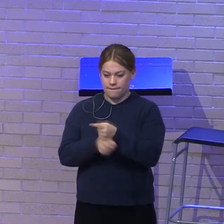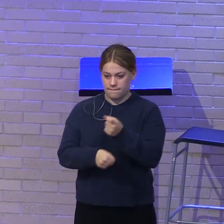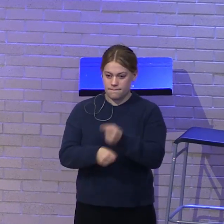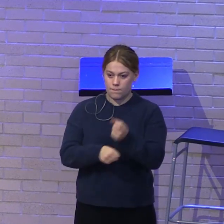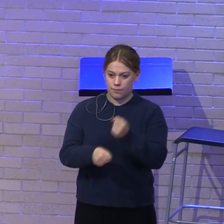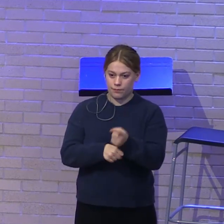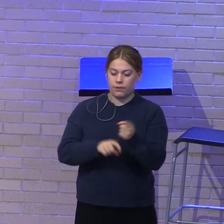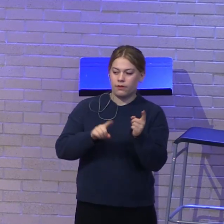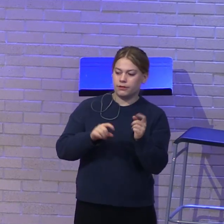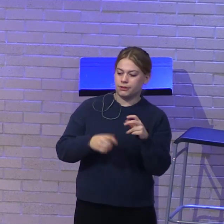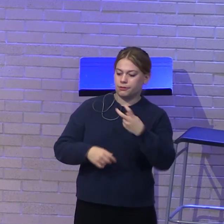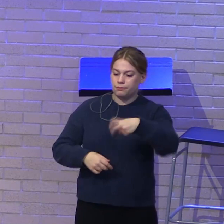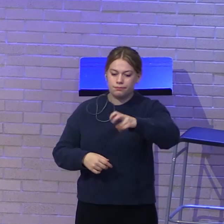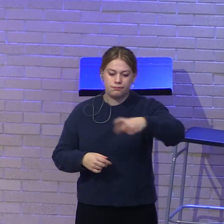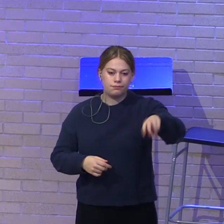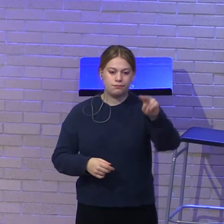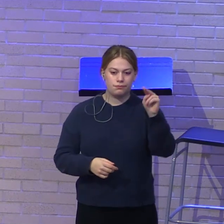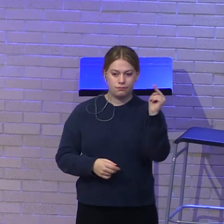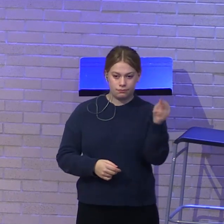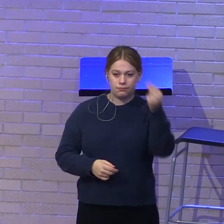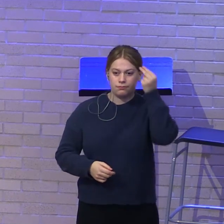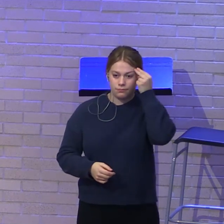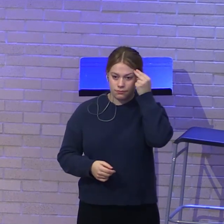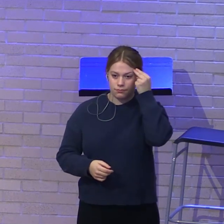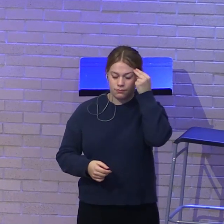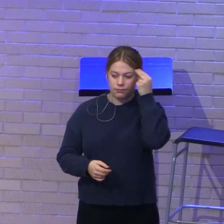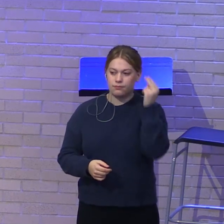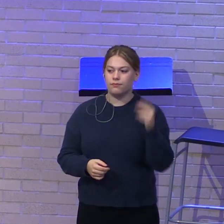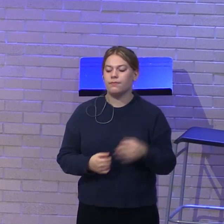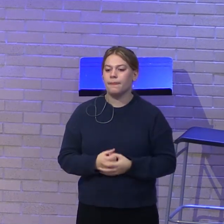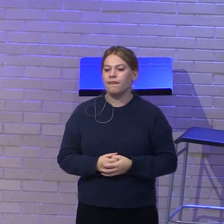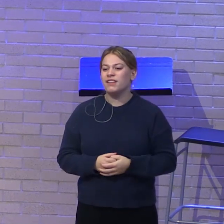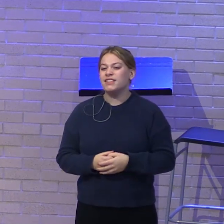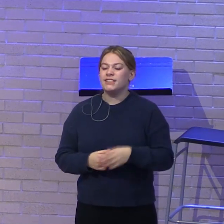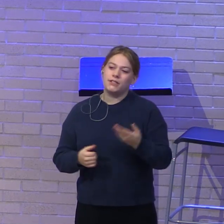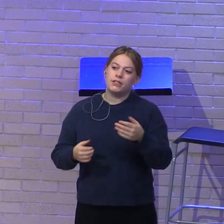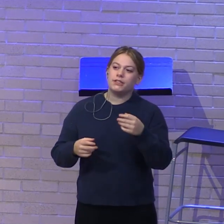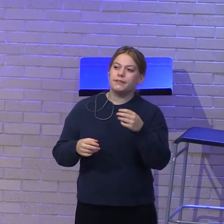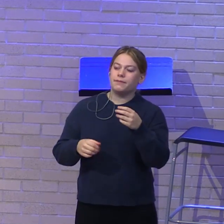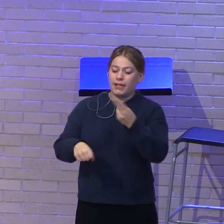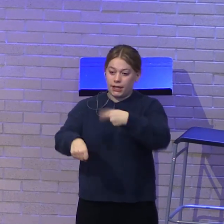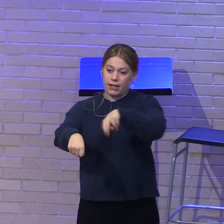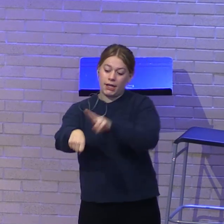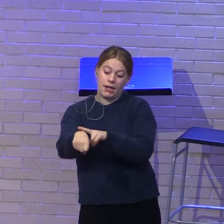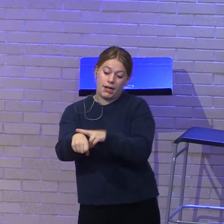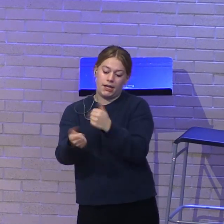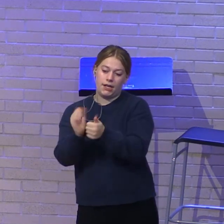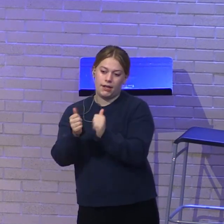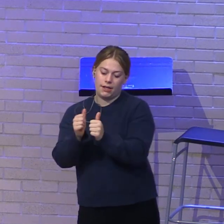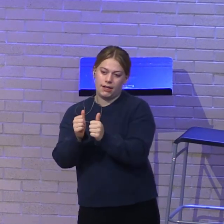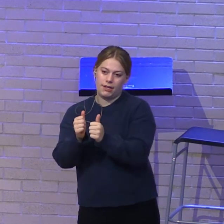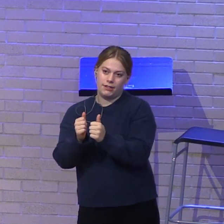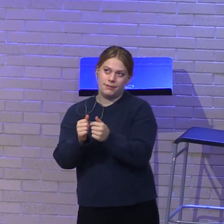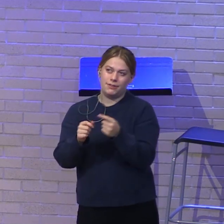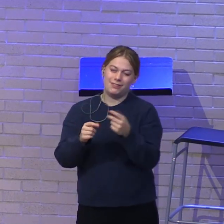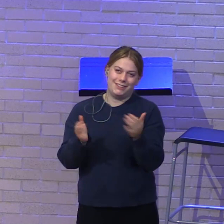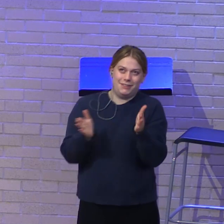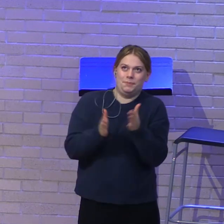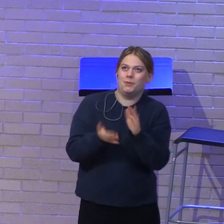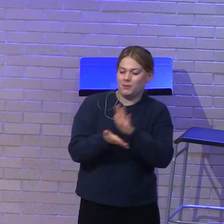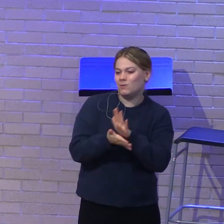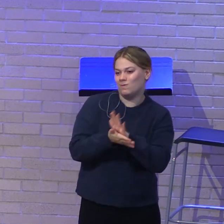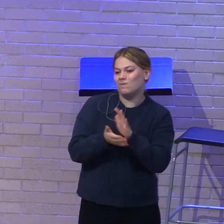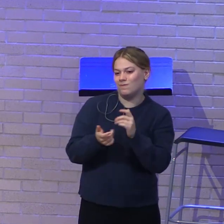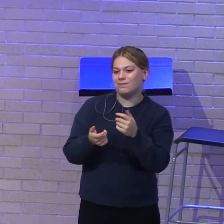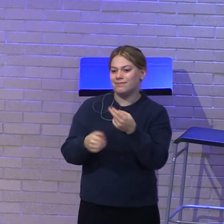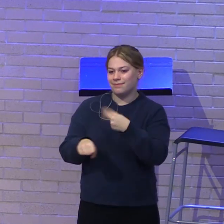super cool. We kind of consider it our nationals, even though it's sort of a small school nationals. And we have a full weekend in Nashville, all staying